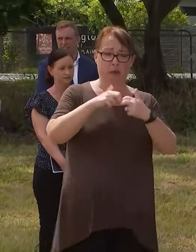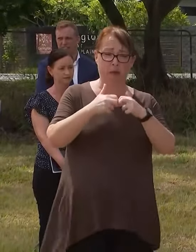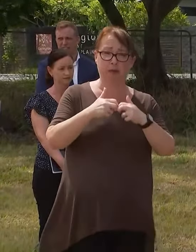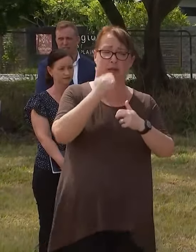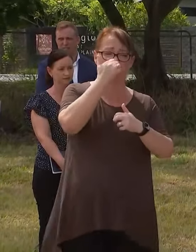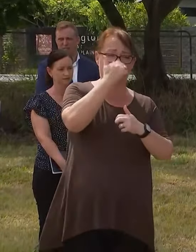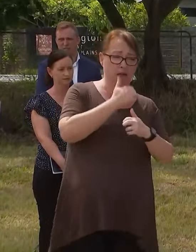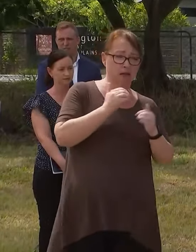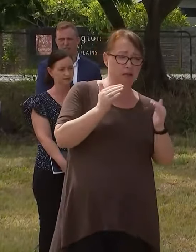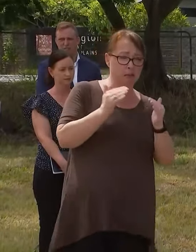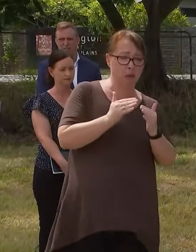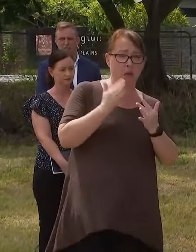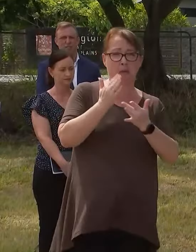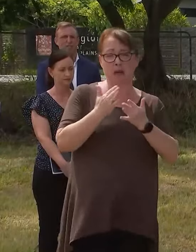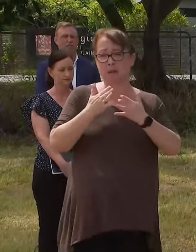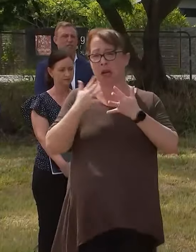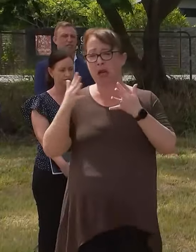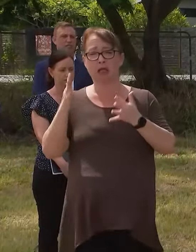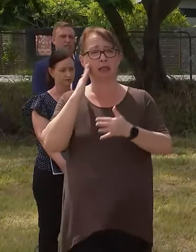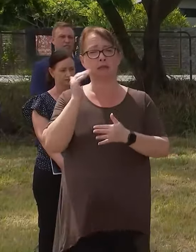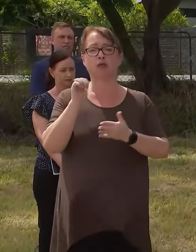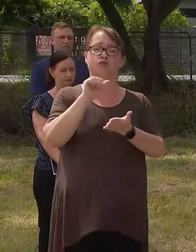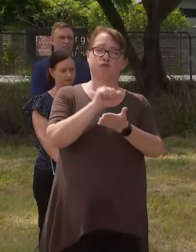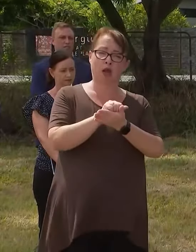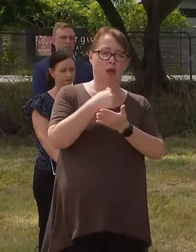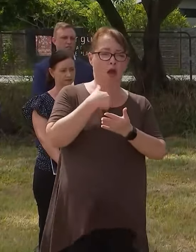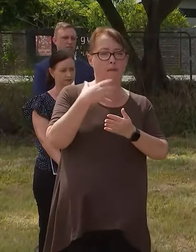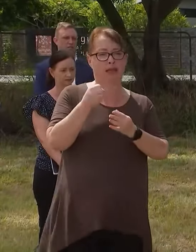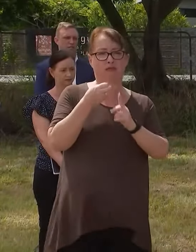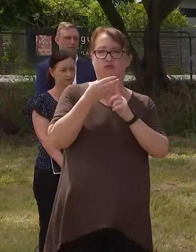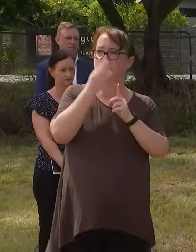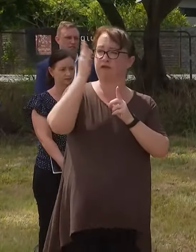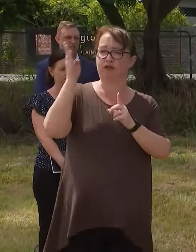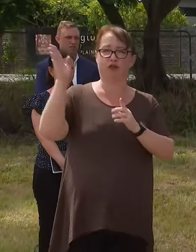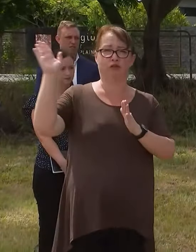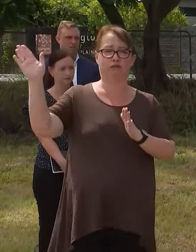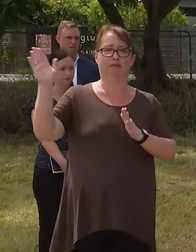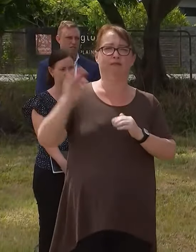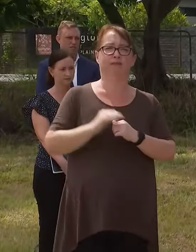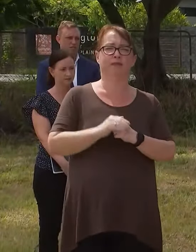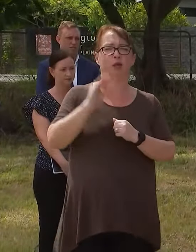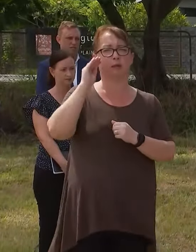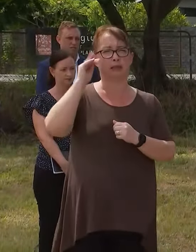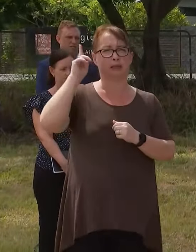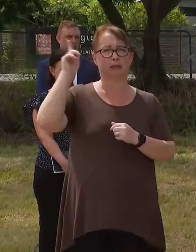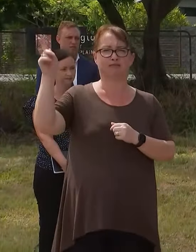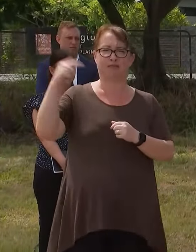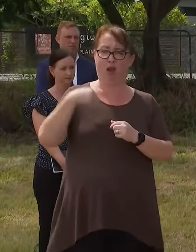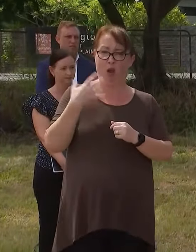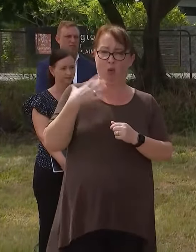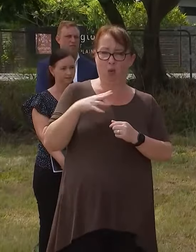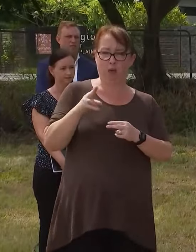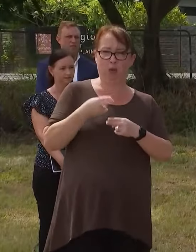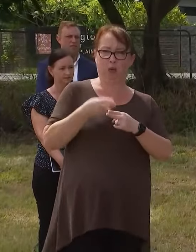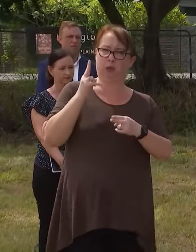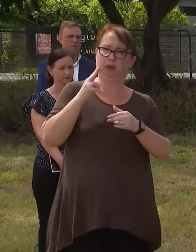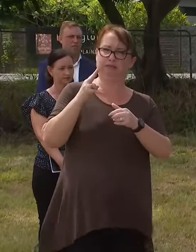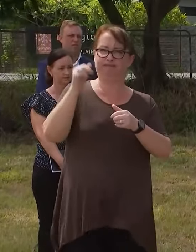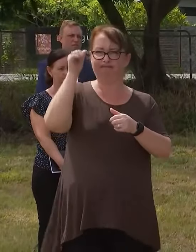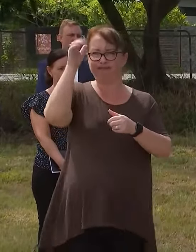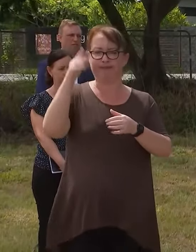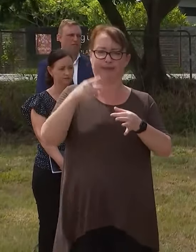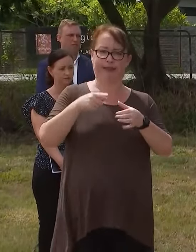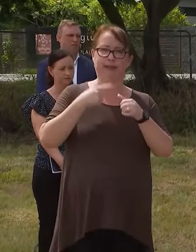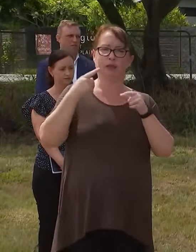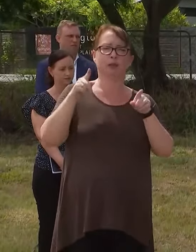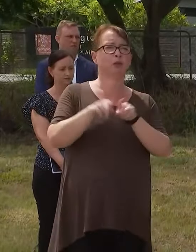the right thing for me to do was refer that matter. I want answers to this as quickly as possible as well. Now,